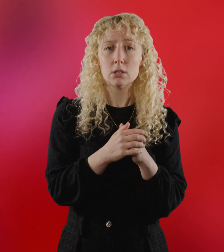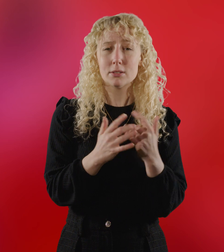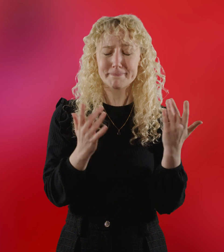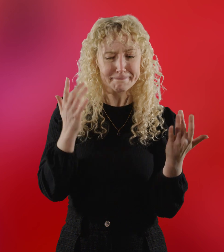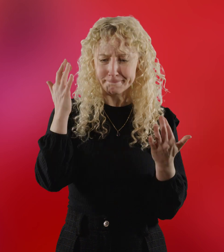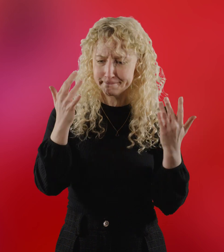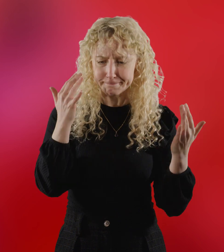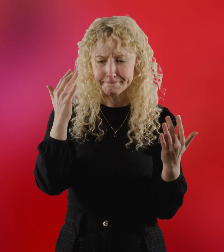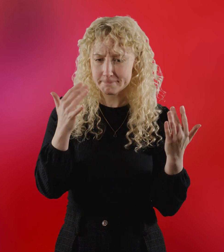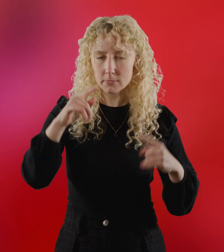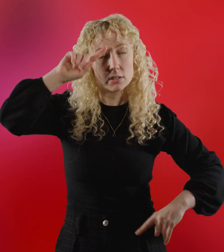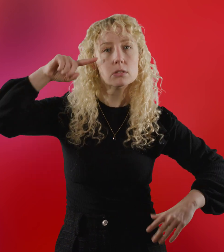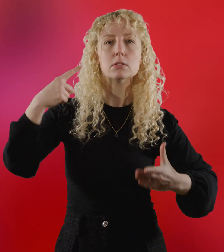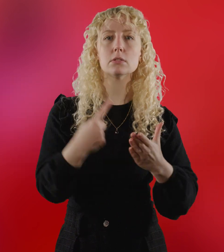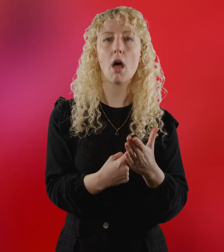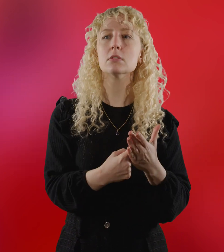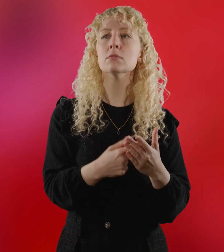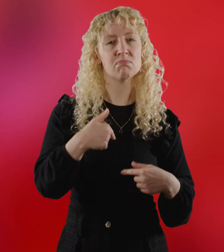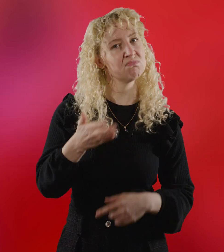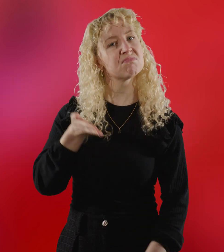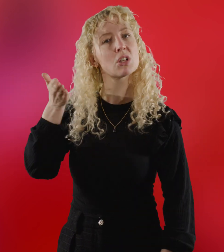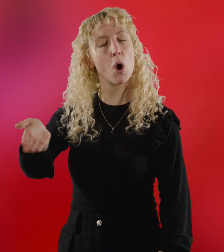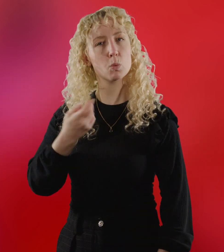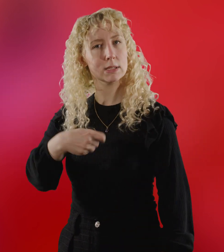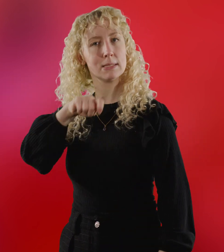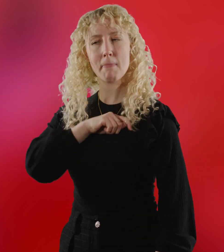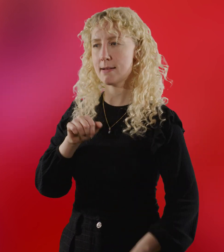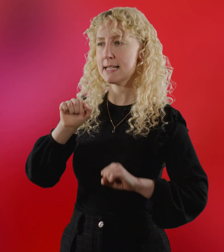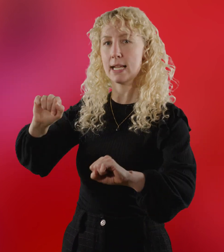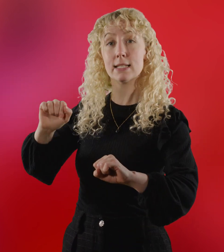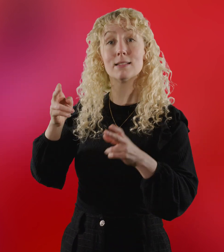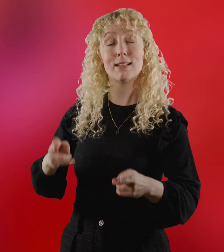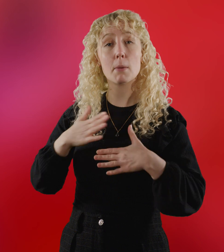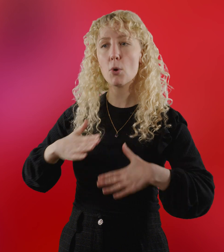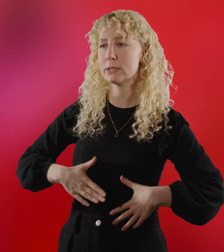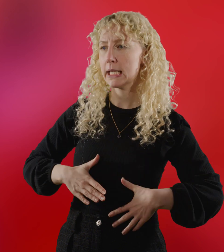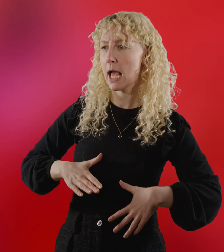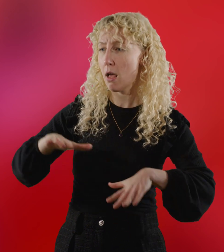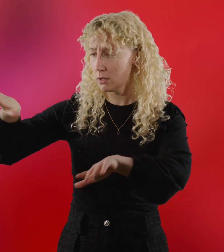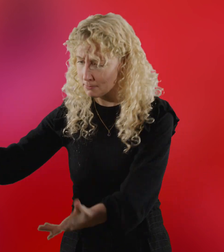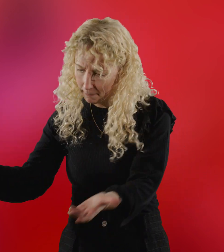Eventually, she decides to go to Spain to retrieve Spencer's body and give him a proper burial in Cornwall.